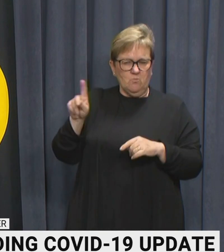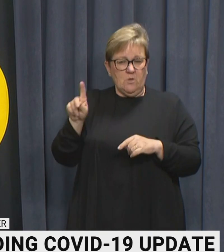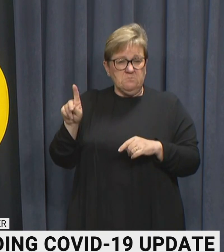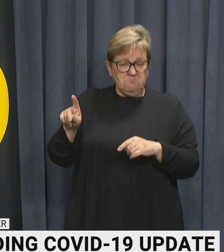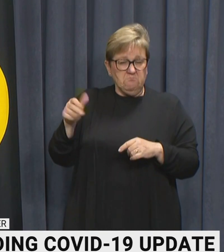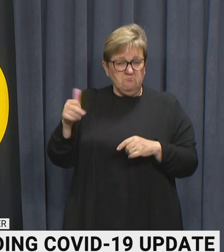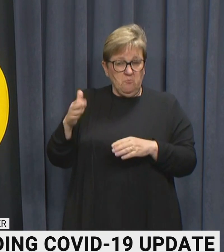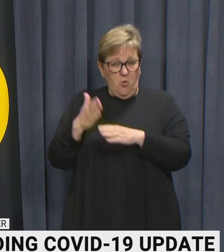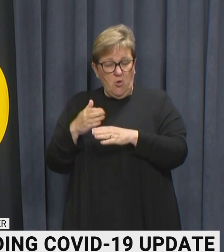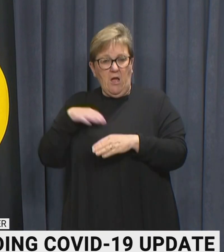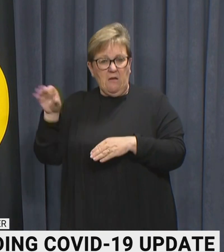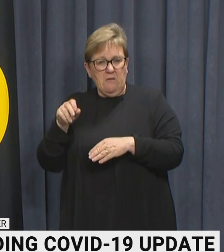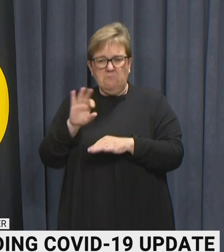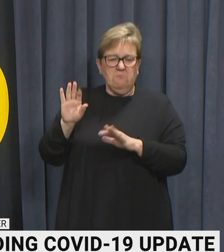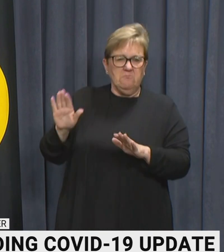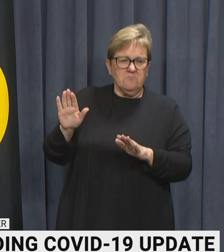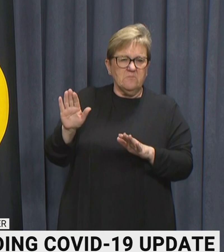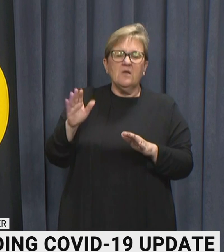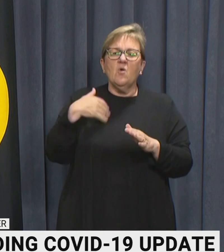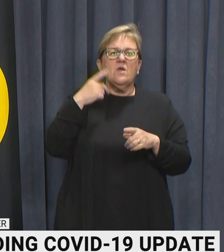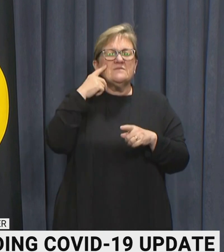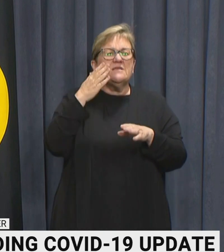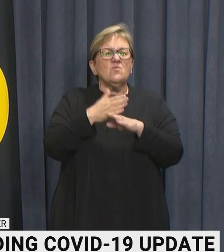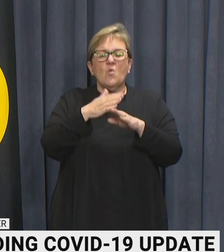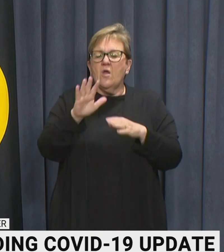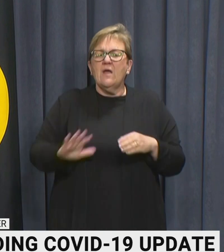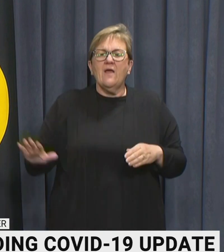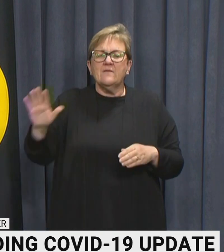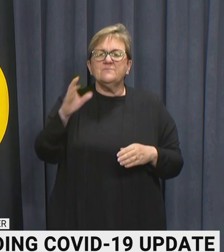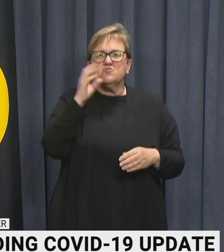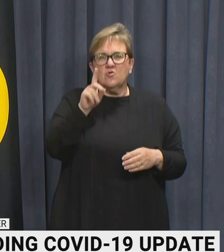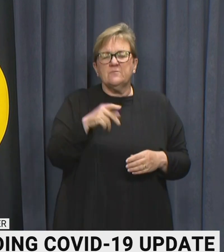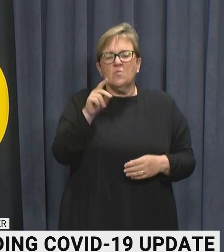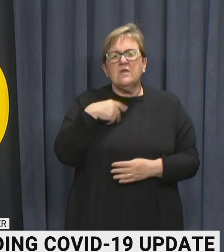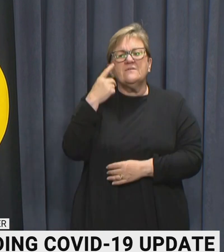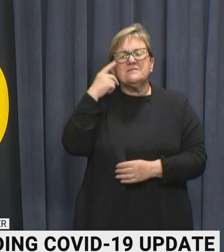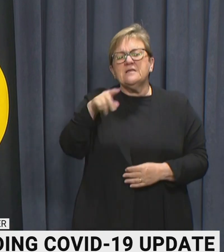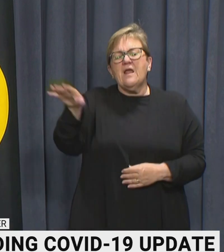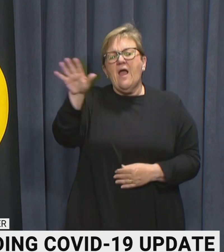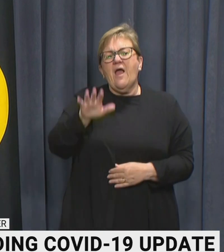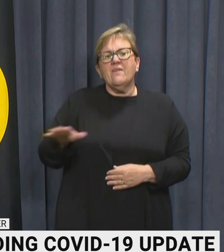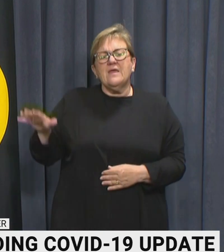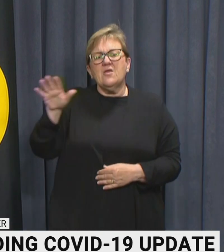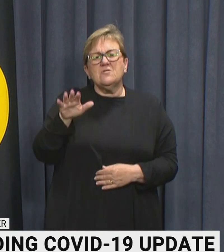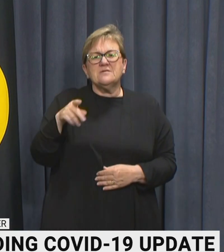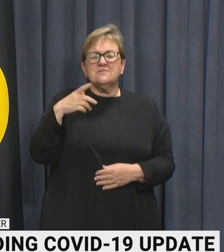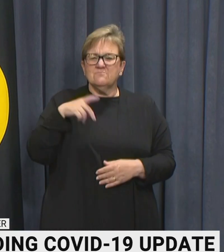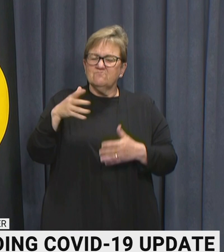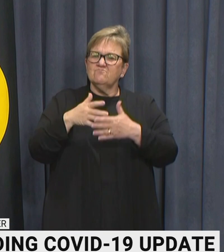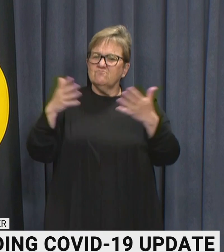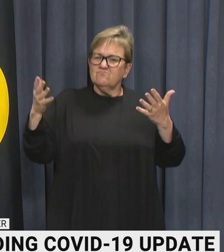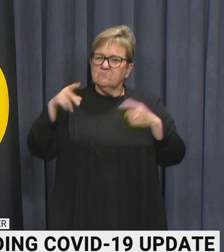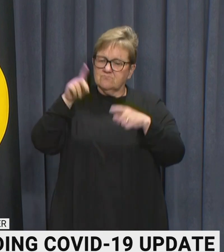country. We have seen work in other jurisdictions, what we have seen work in other jurisdictions is